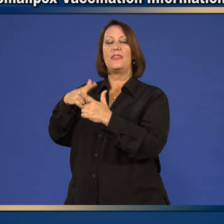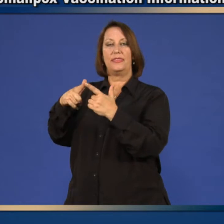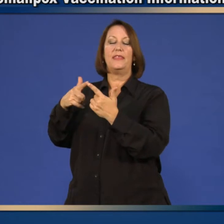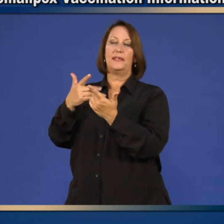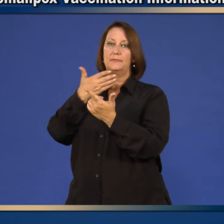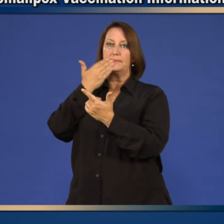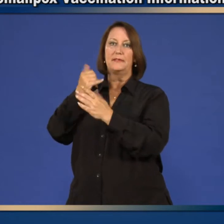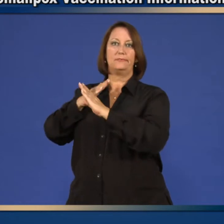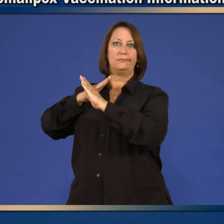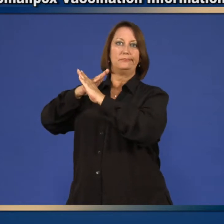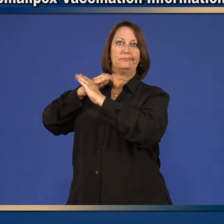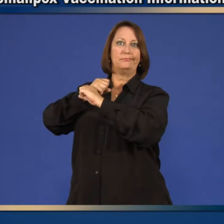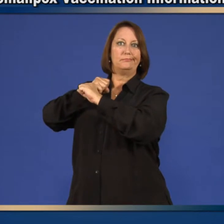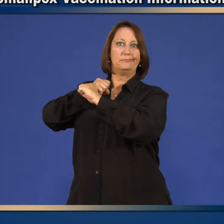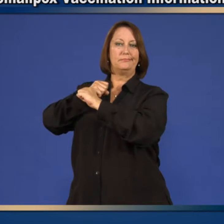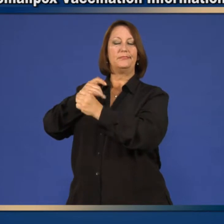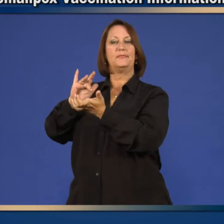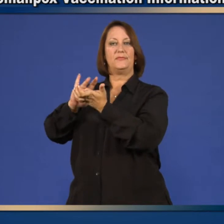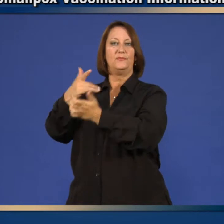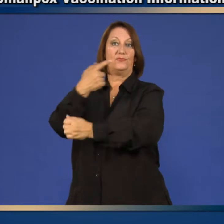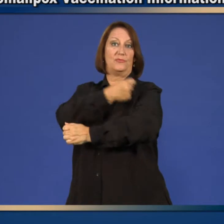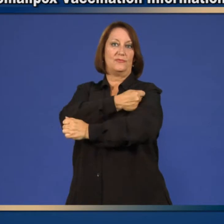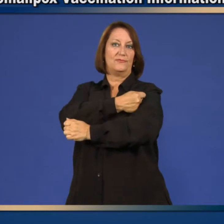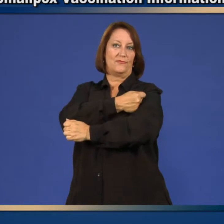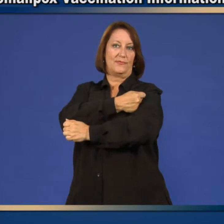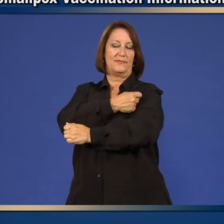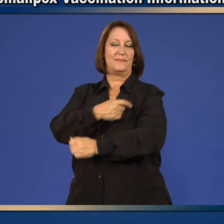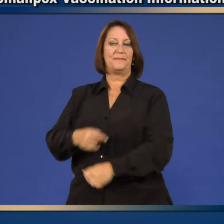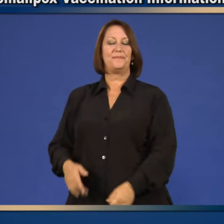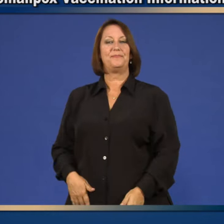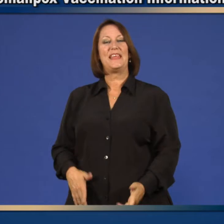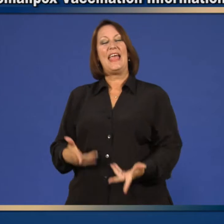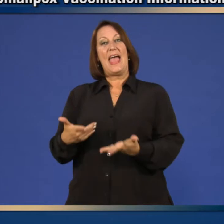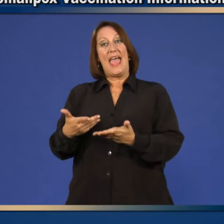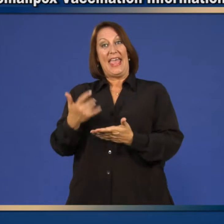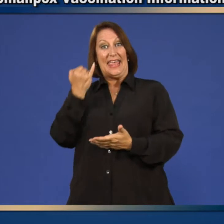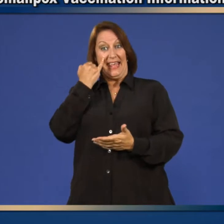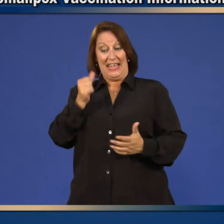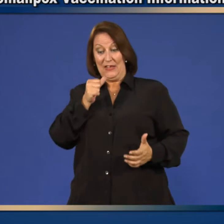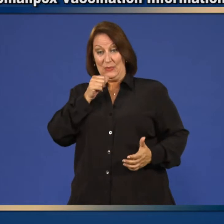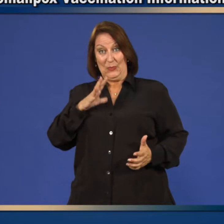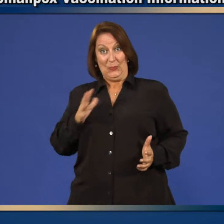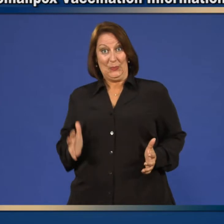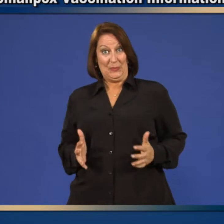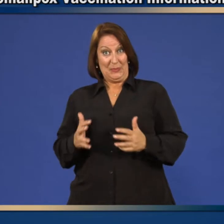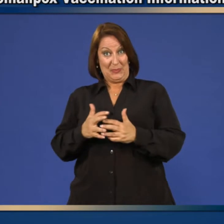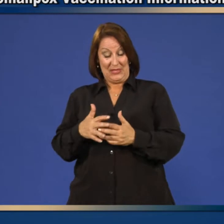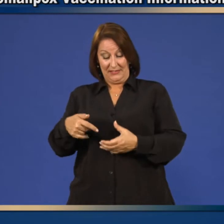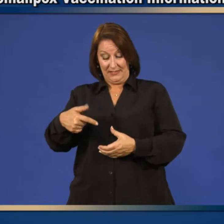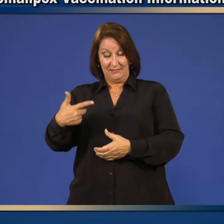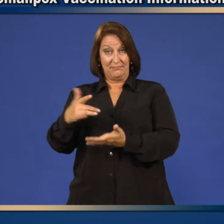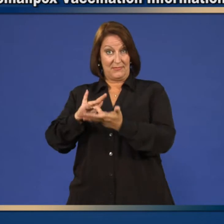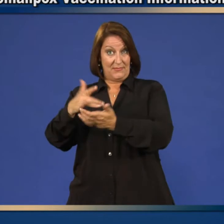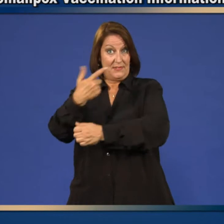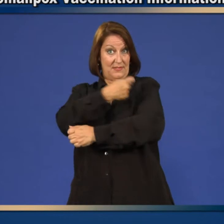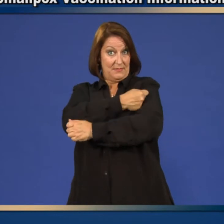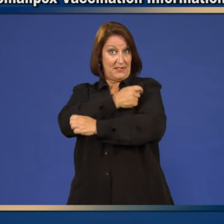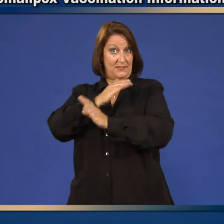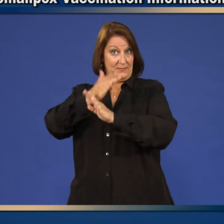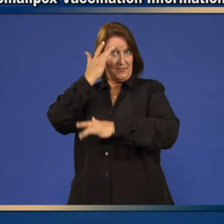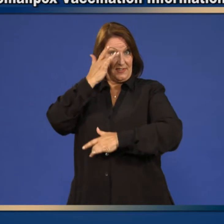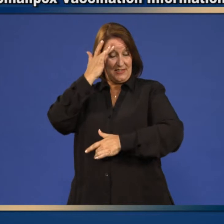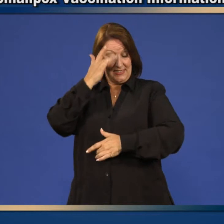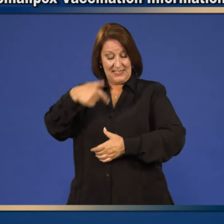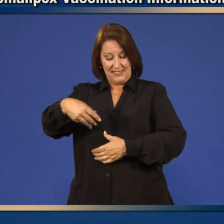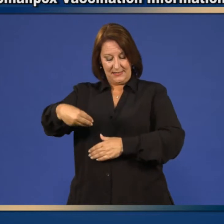The vaccine can cause a very rare but serious complication in the fetus called fetal